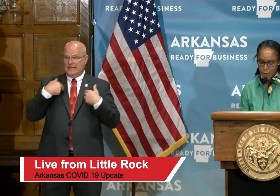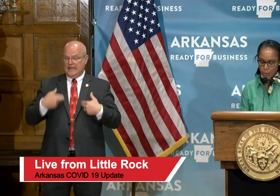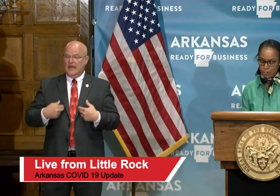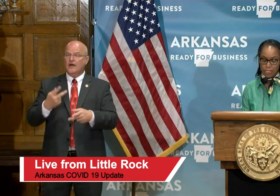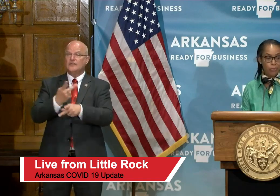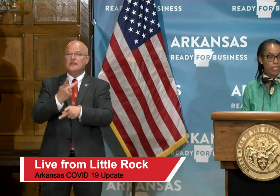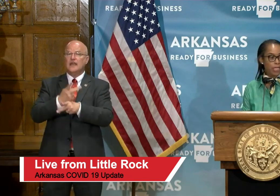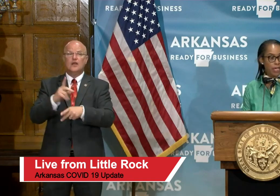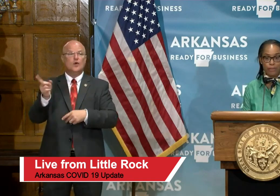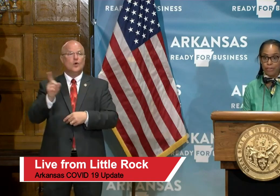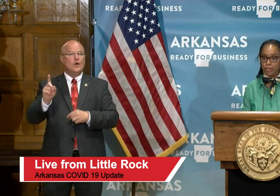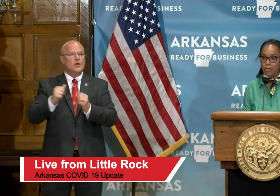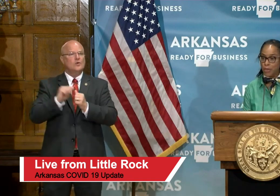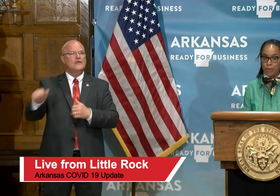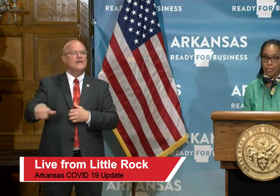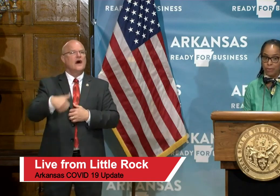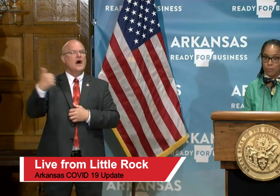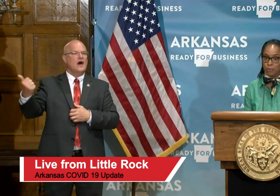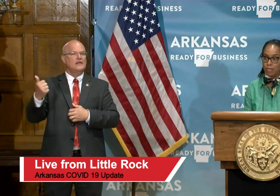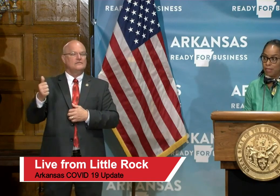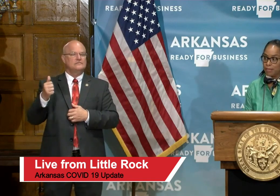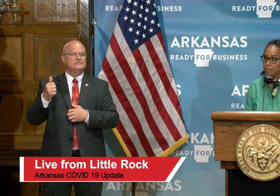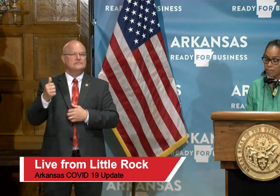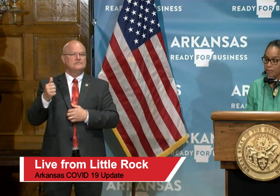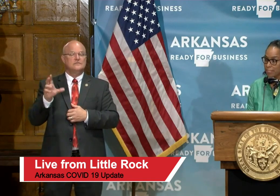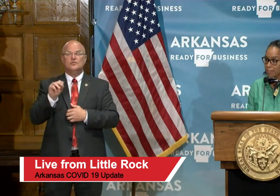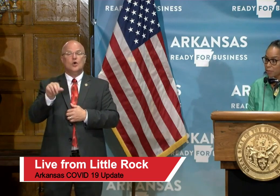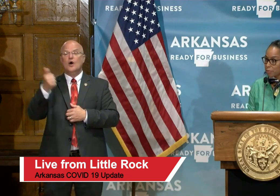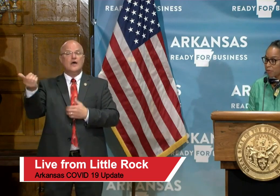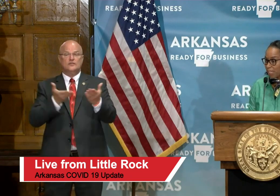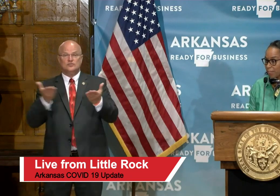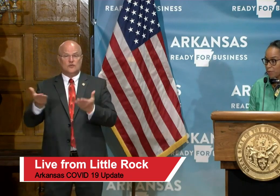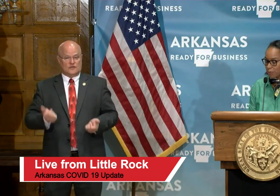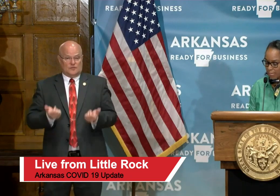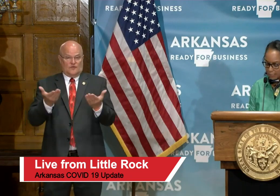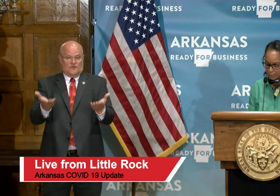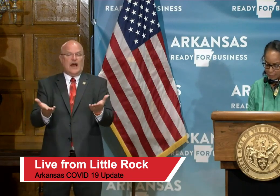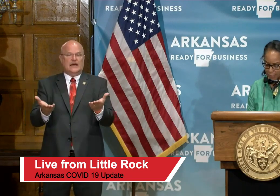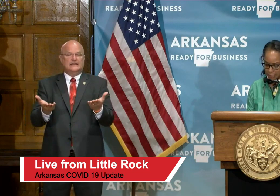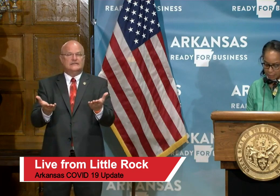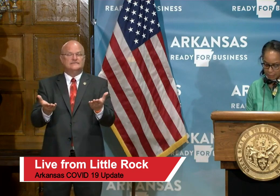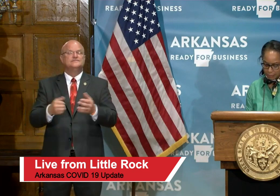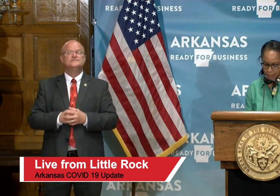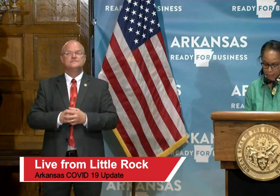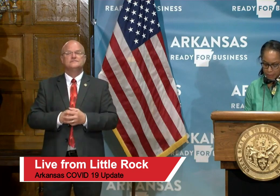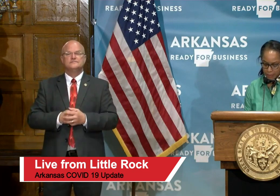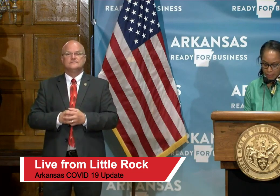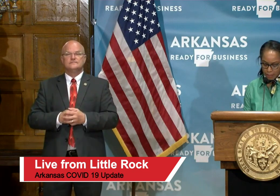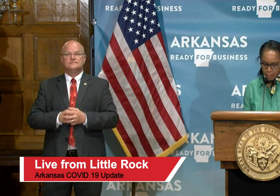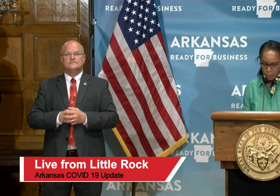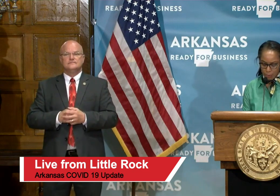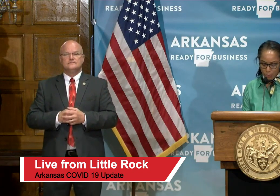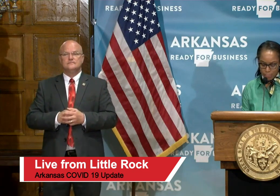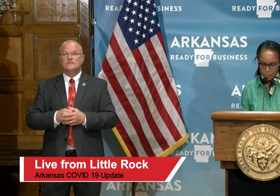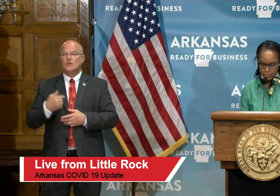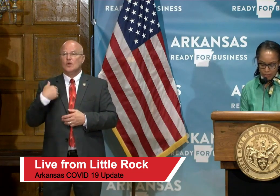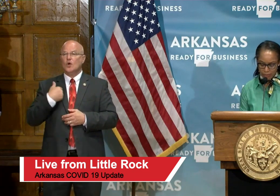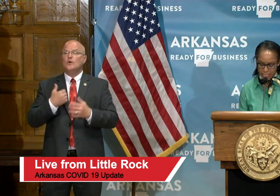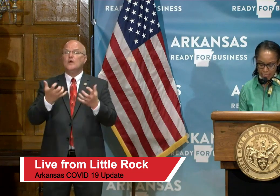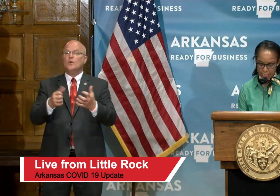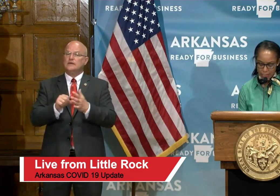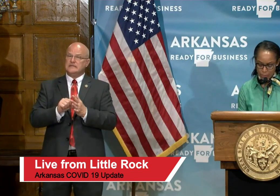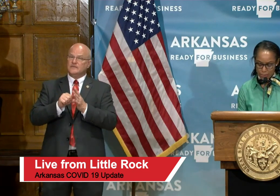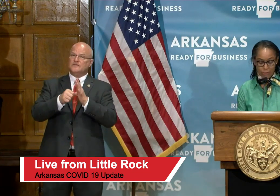care where there would no other services or providers would actually be. We want